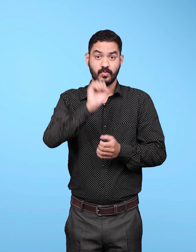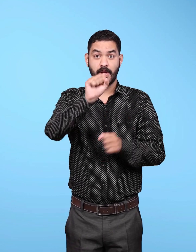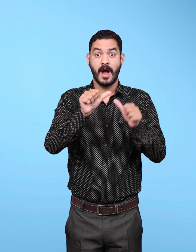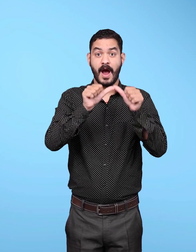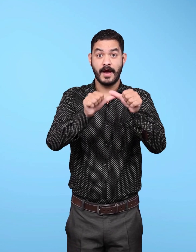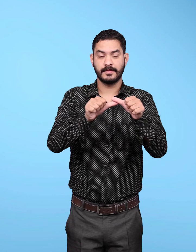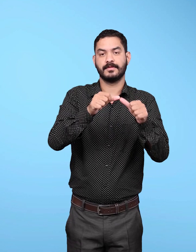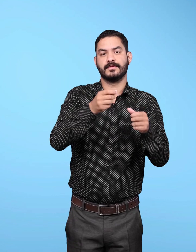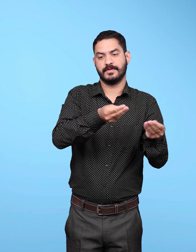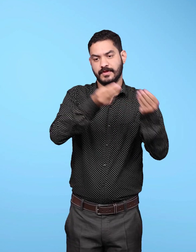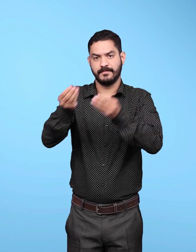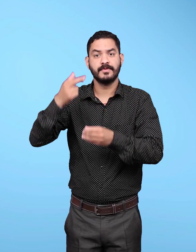Give reasons for your answer.